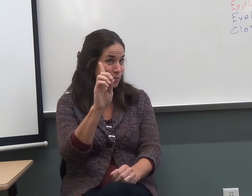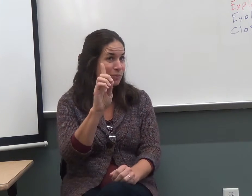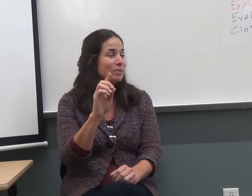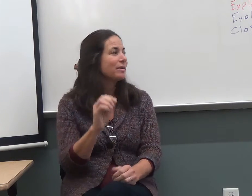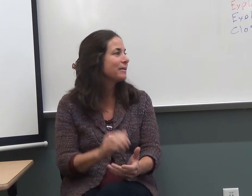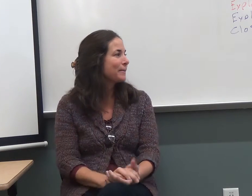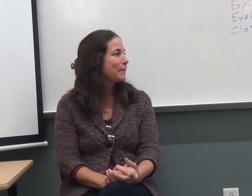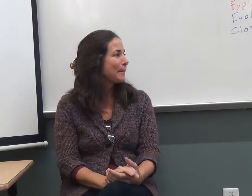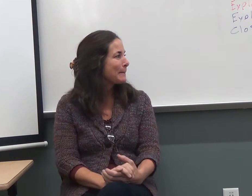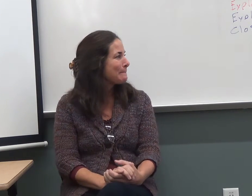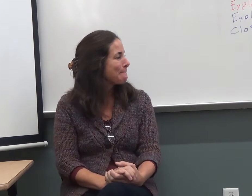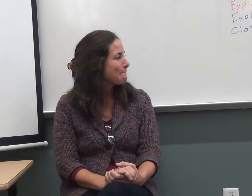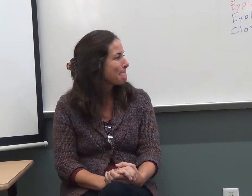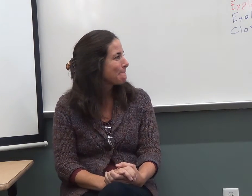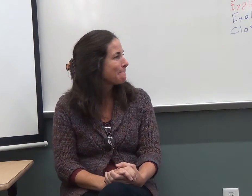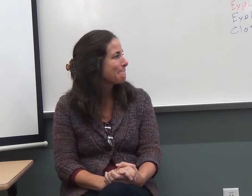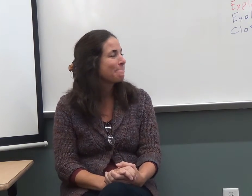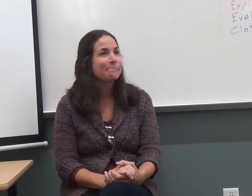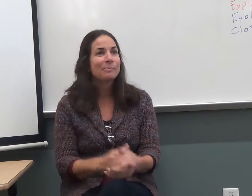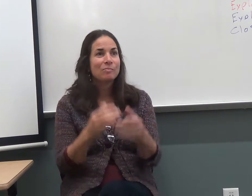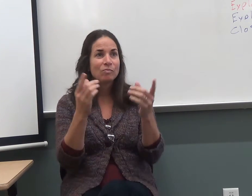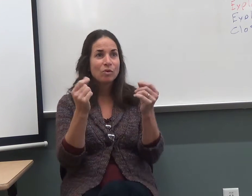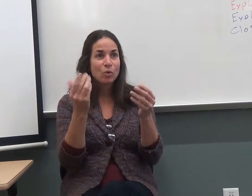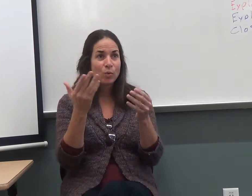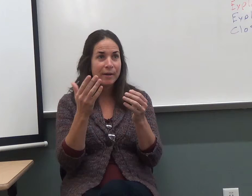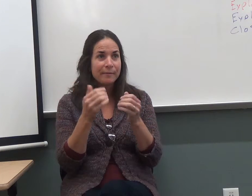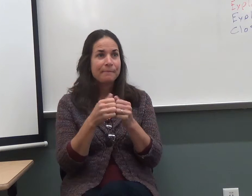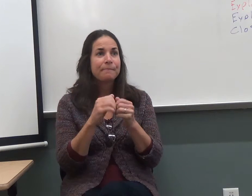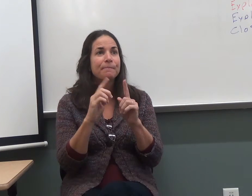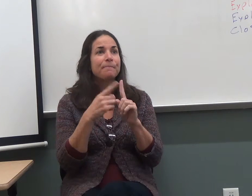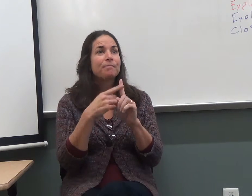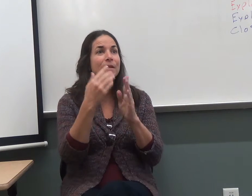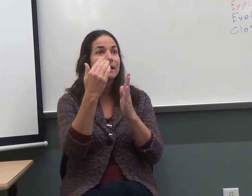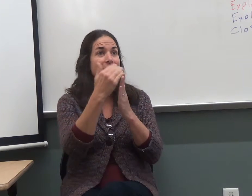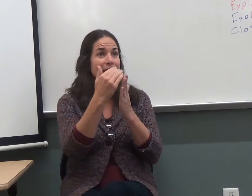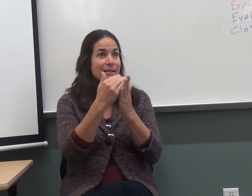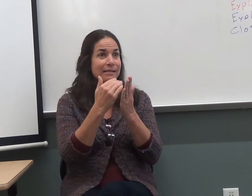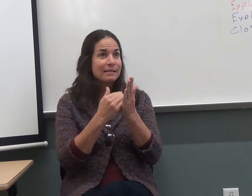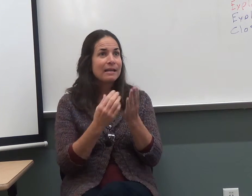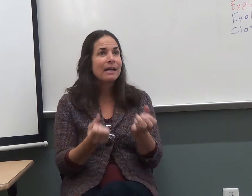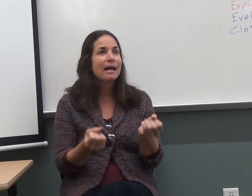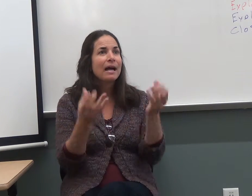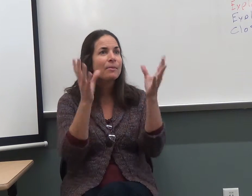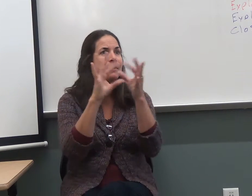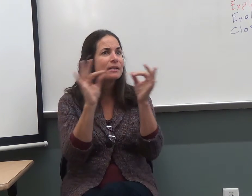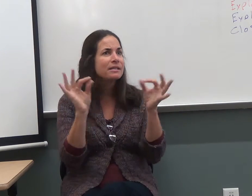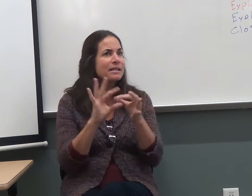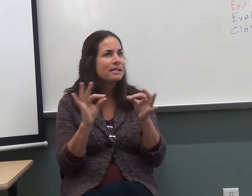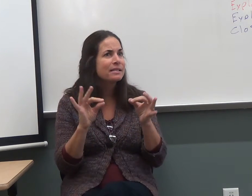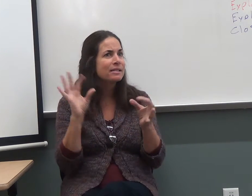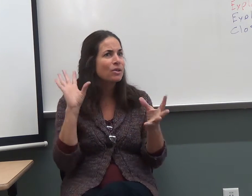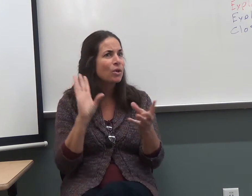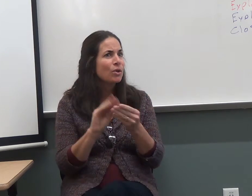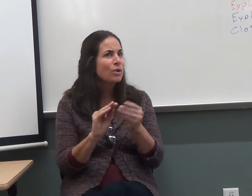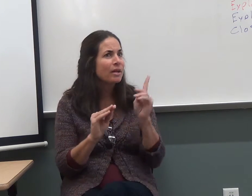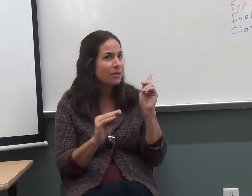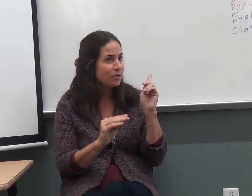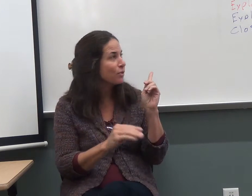to do. Okay, you're going to list, how many sentences do you see there? 1, 2, 3, 4, 5, 6, 7, 8